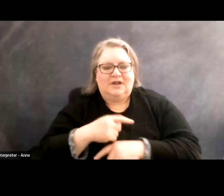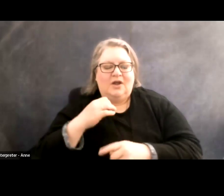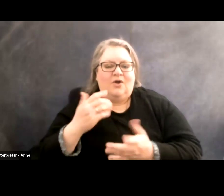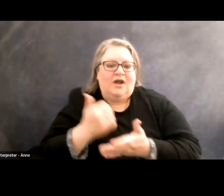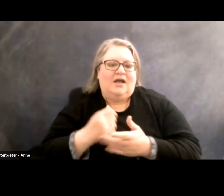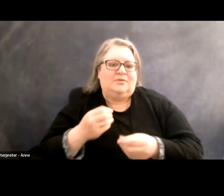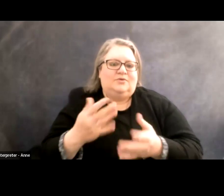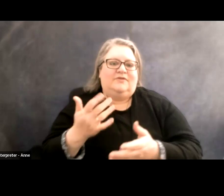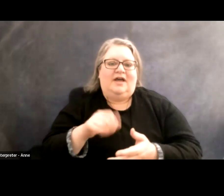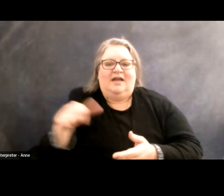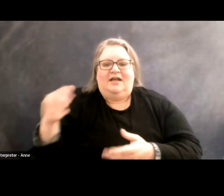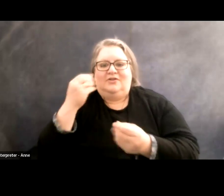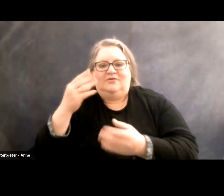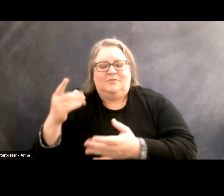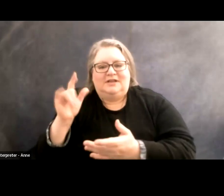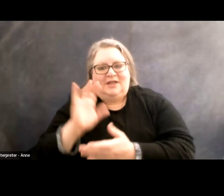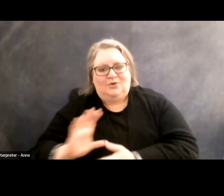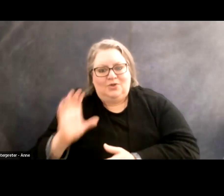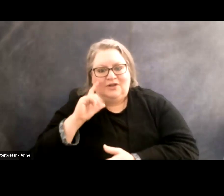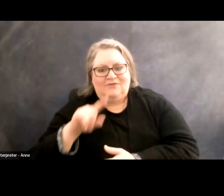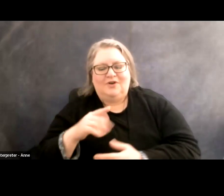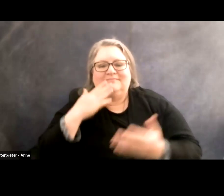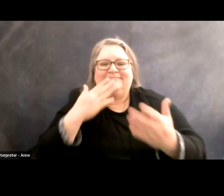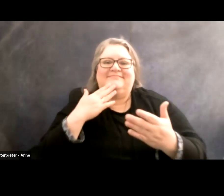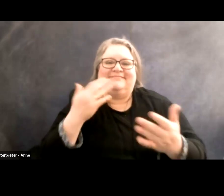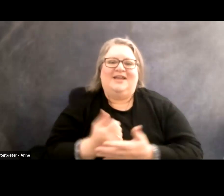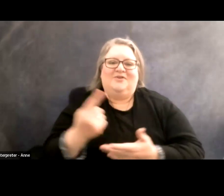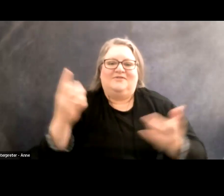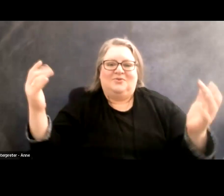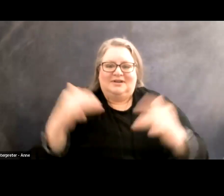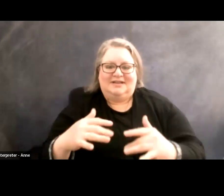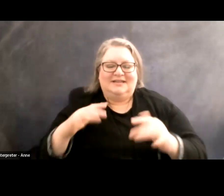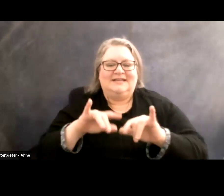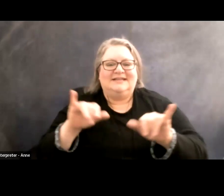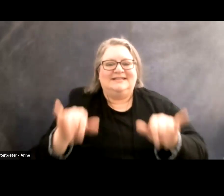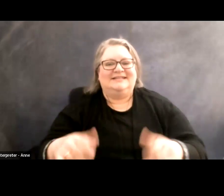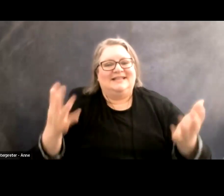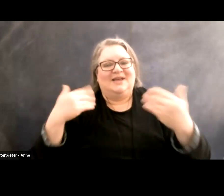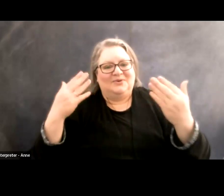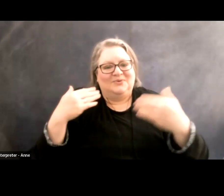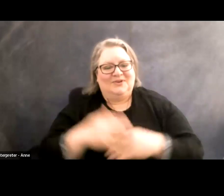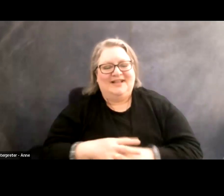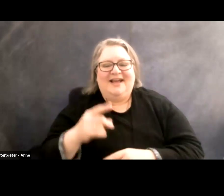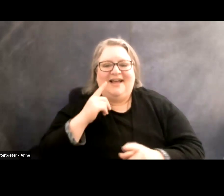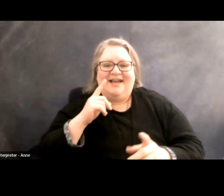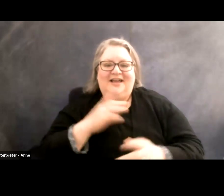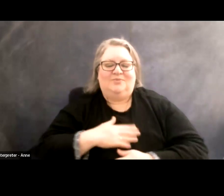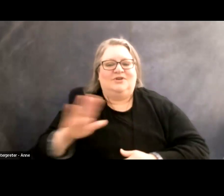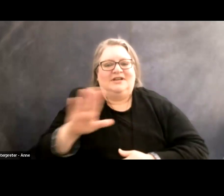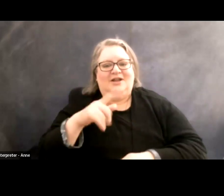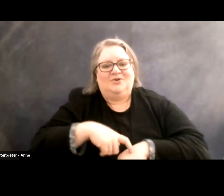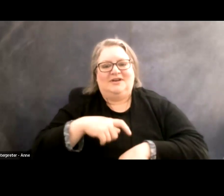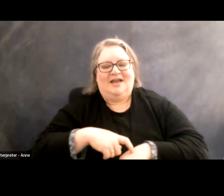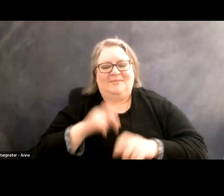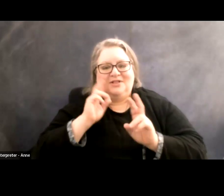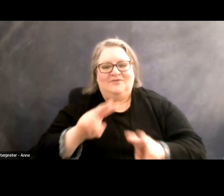any other information that you're looking for. So thanks, everybody. Stay cool out there, and we really appreciate your time